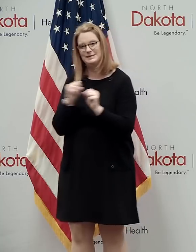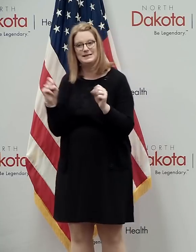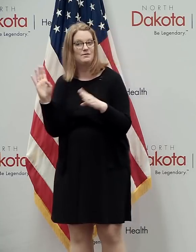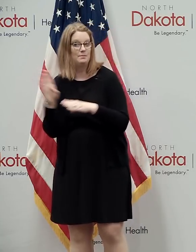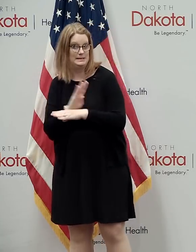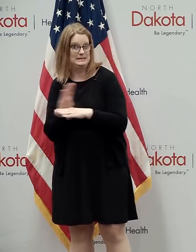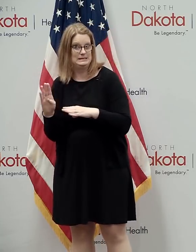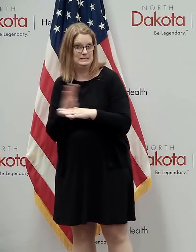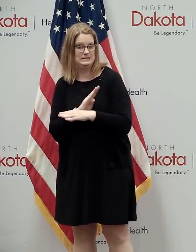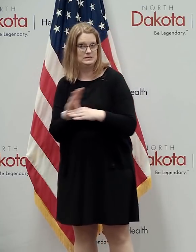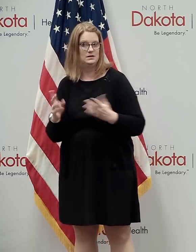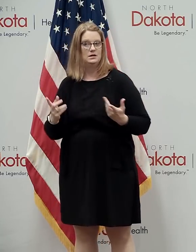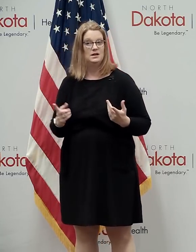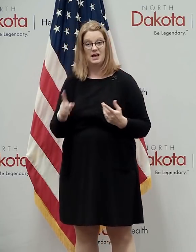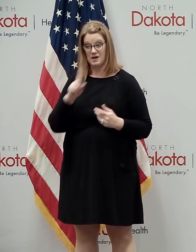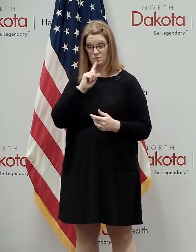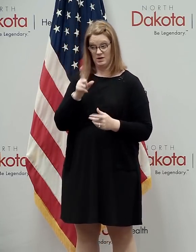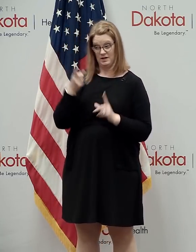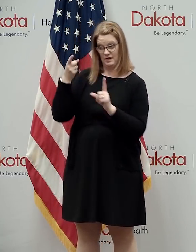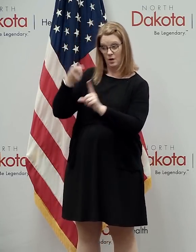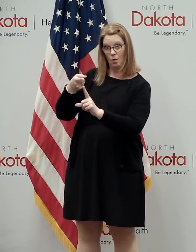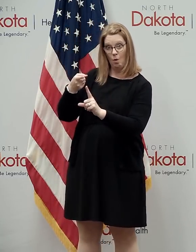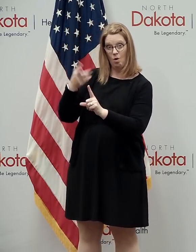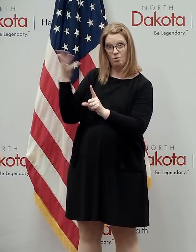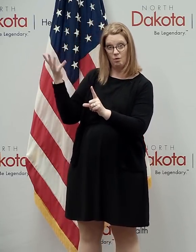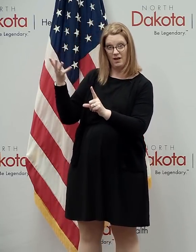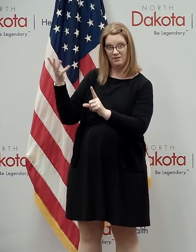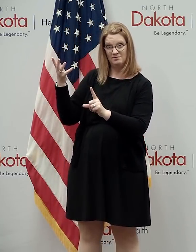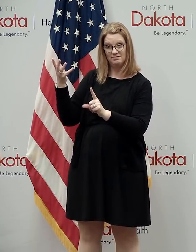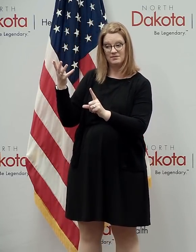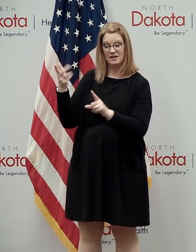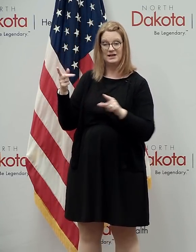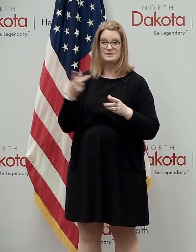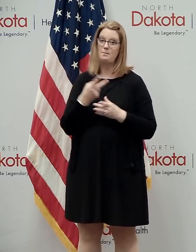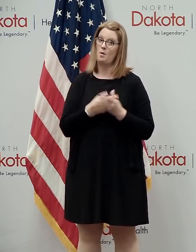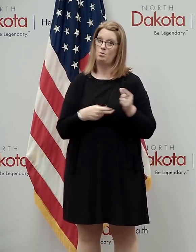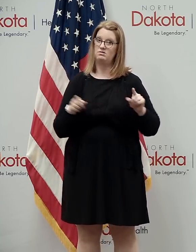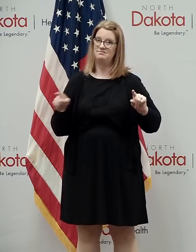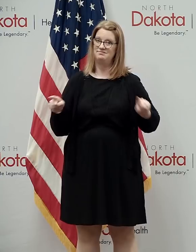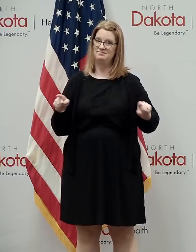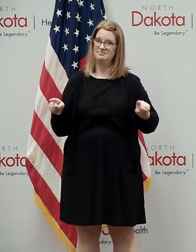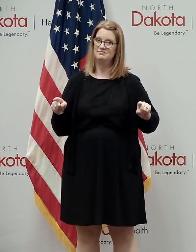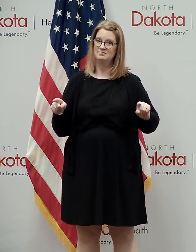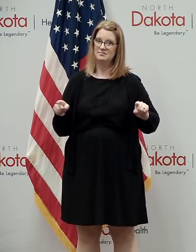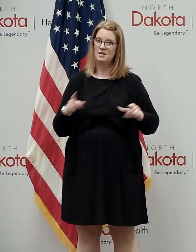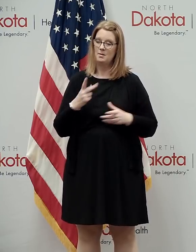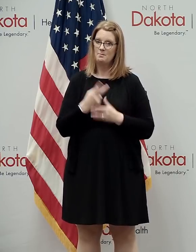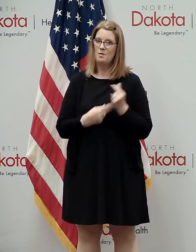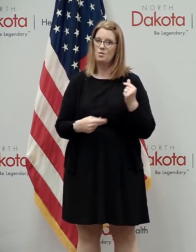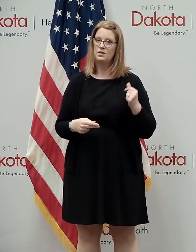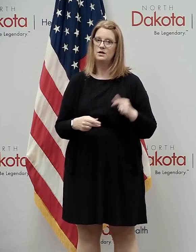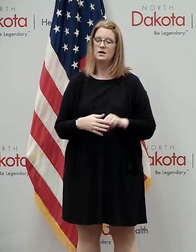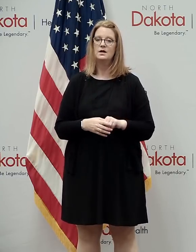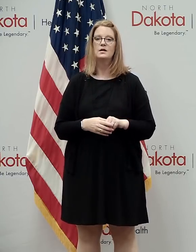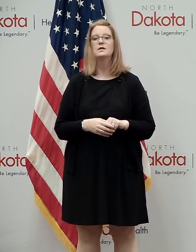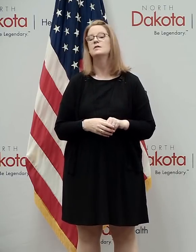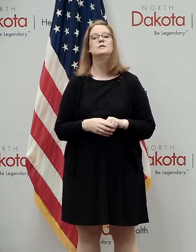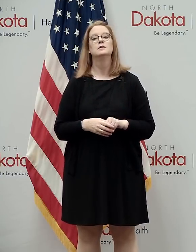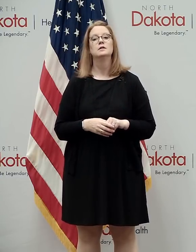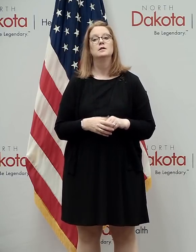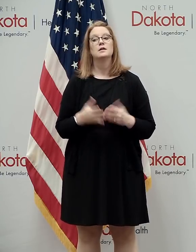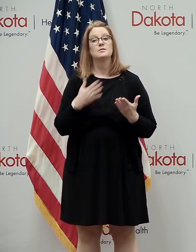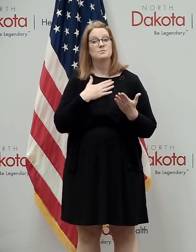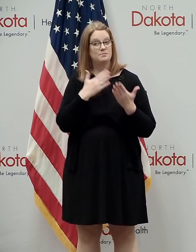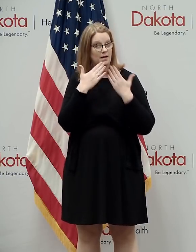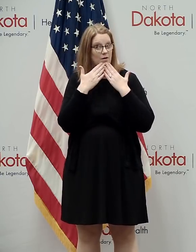goal throughout this has been, through COVID-19, has been to do both. And to start off, I want to, again, just share my